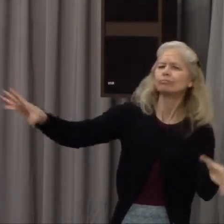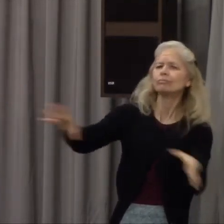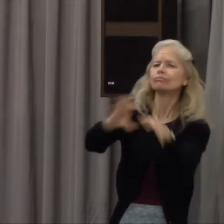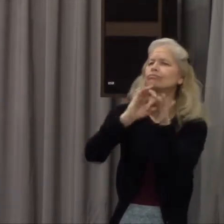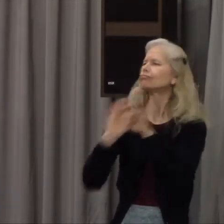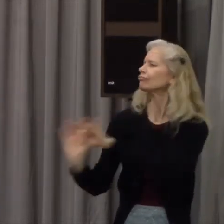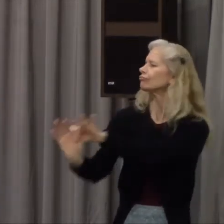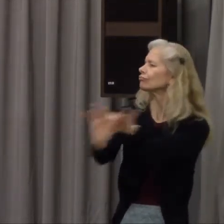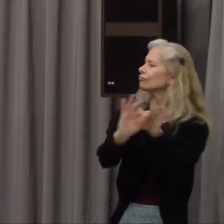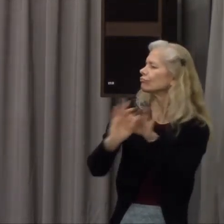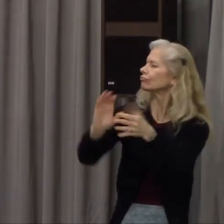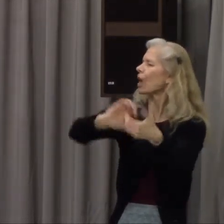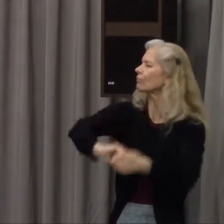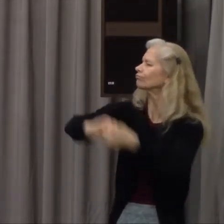hate.